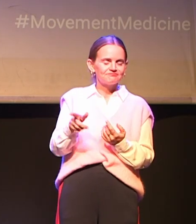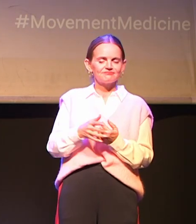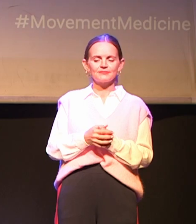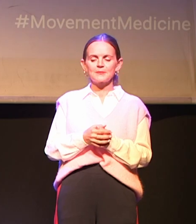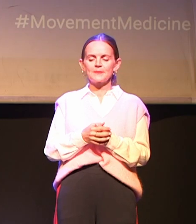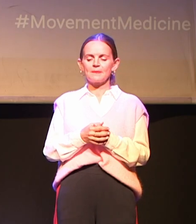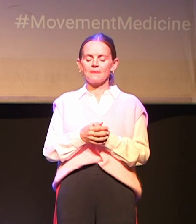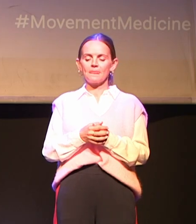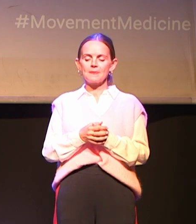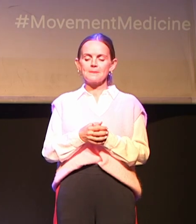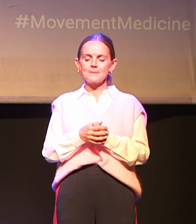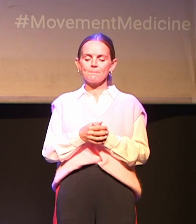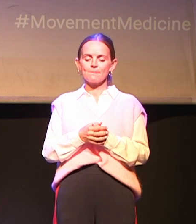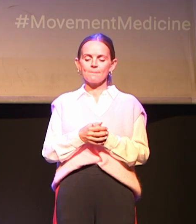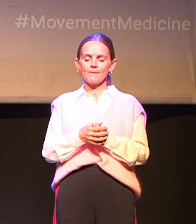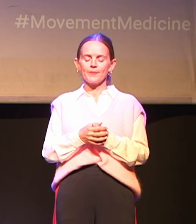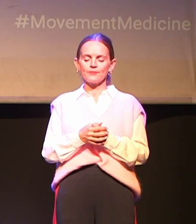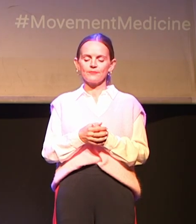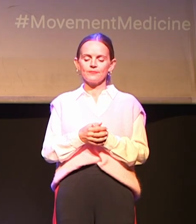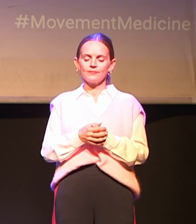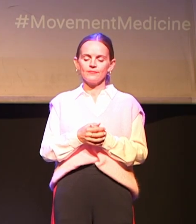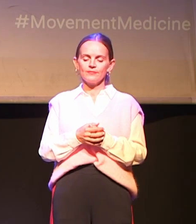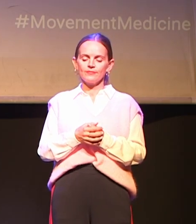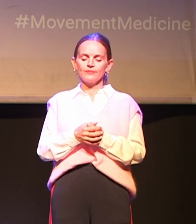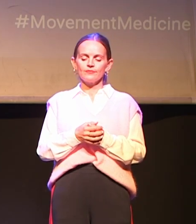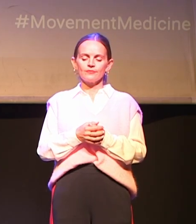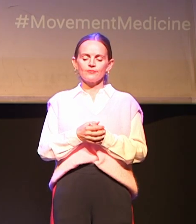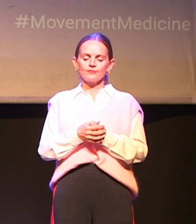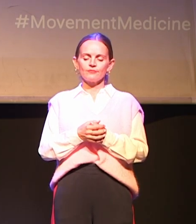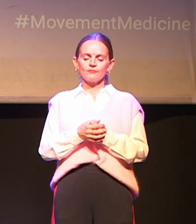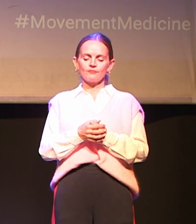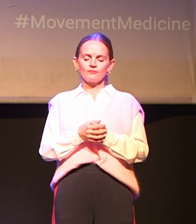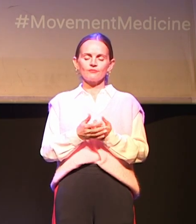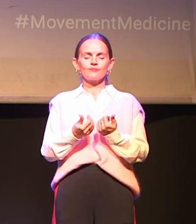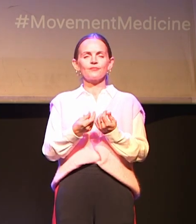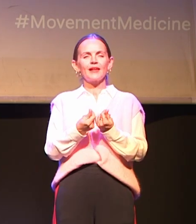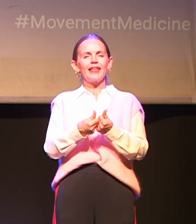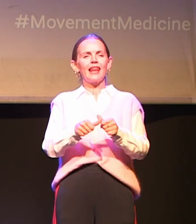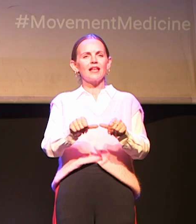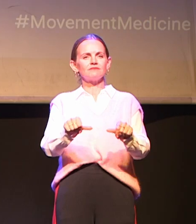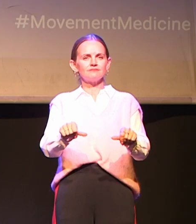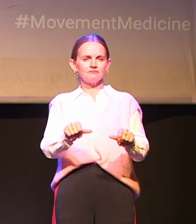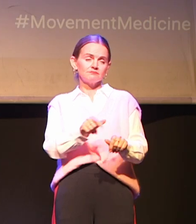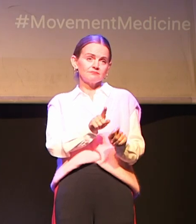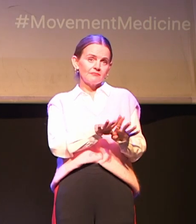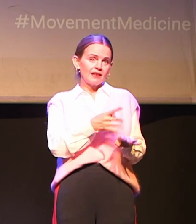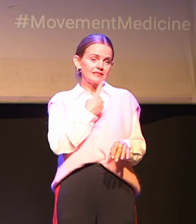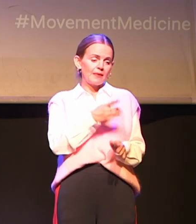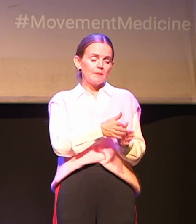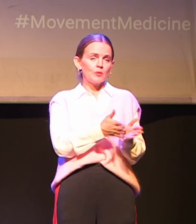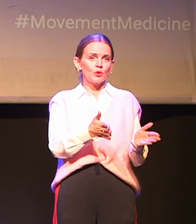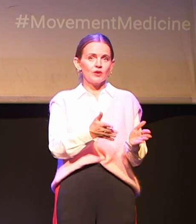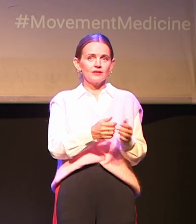the way that I hold it in part is healing is, I think I say this in the book, it's the